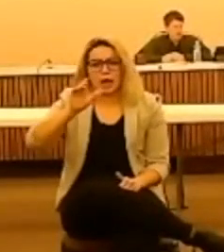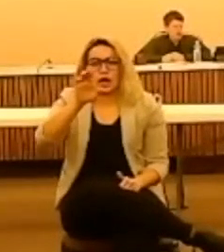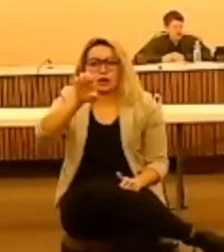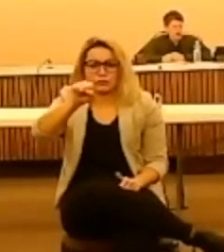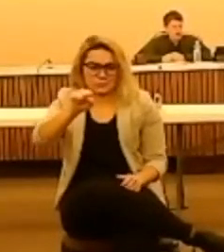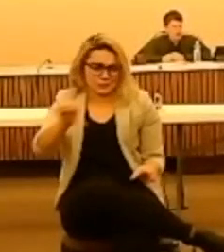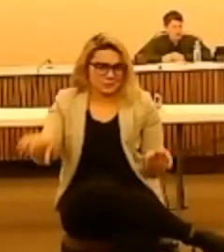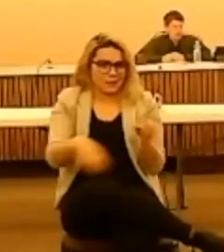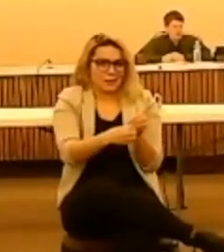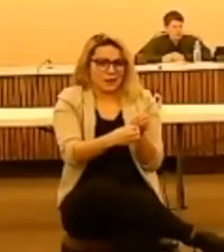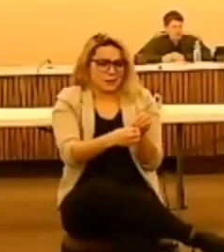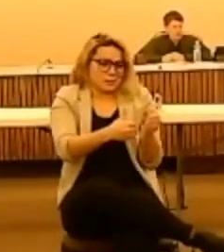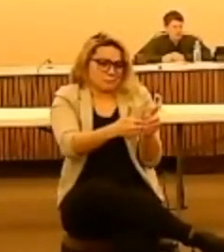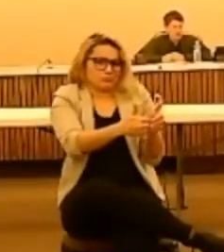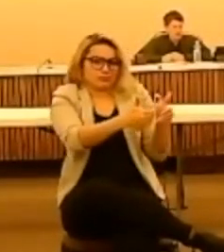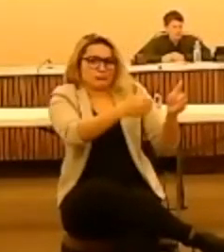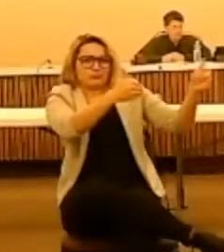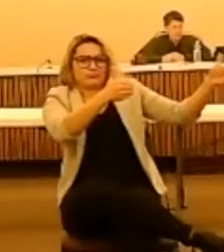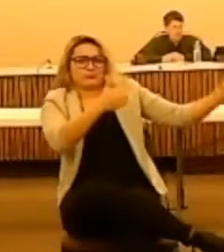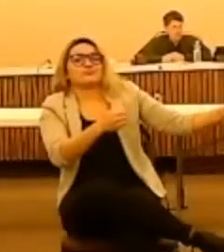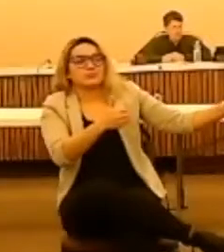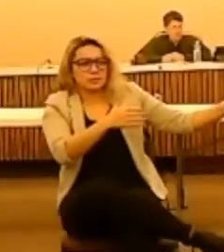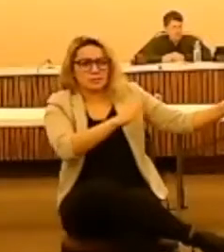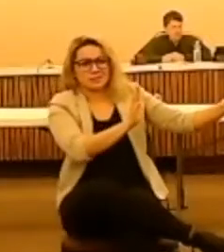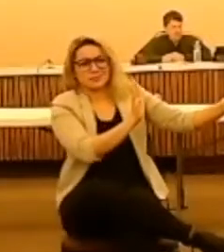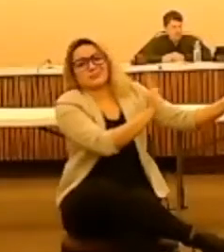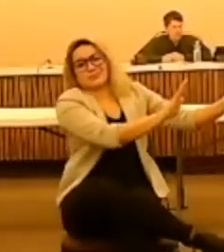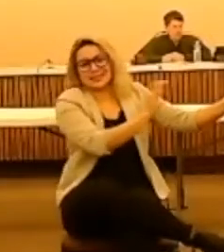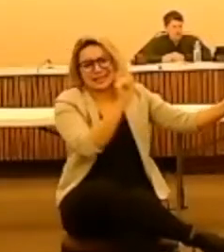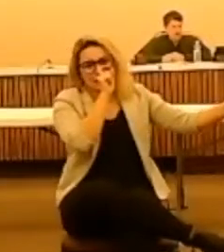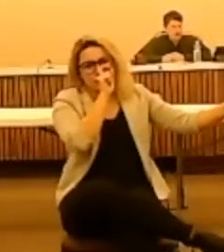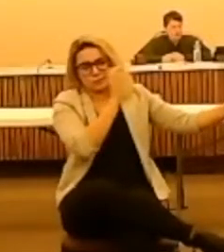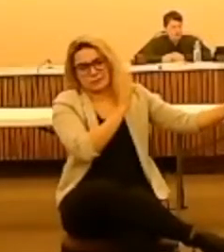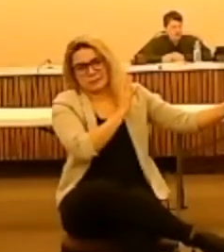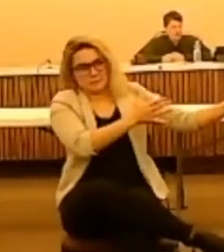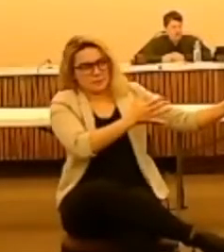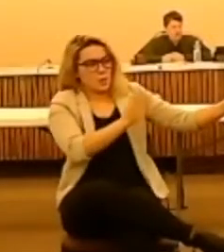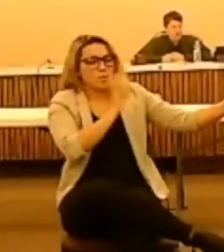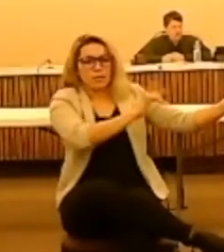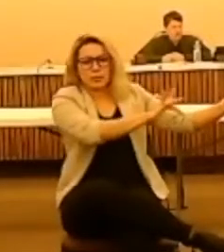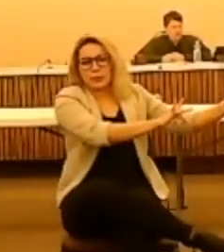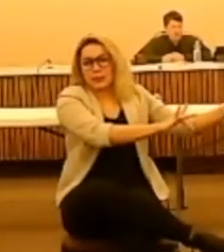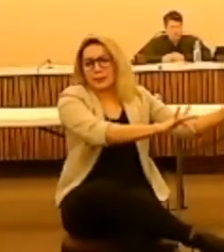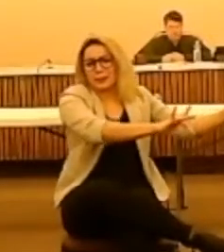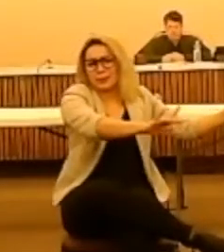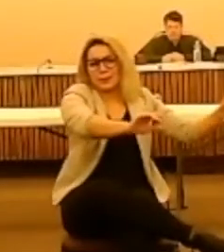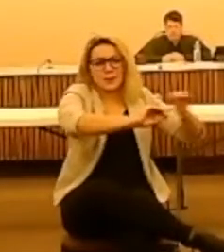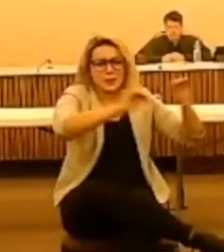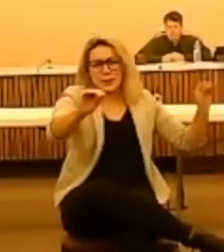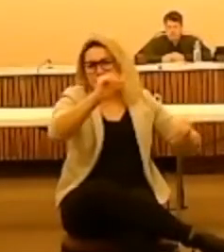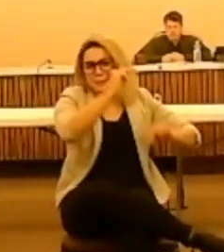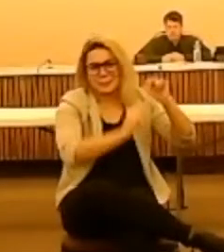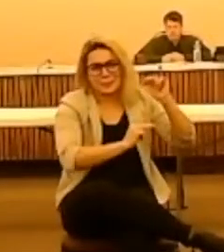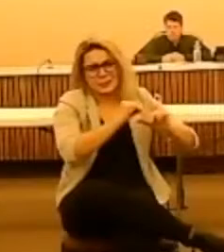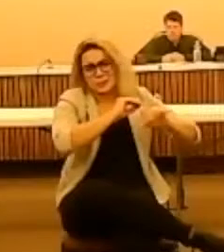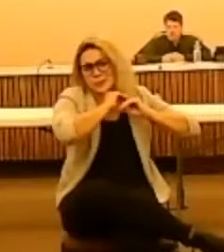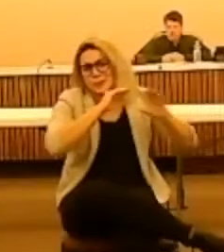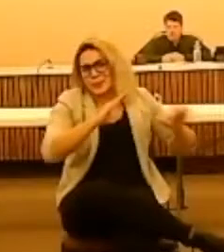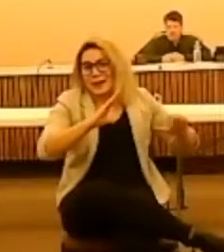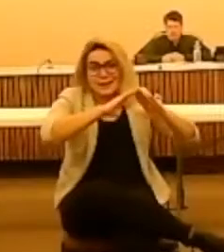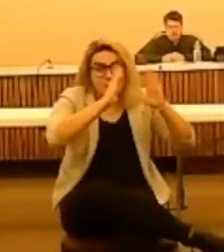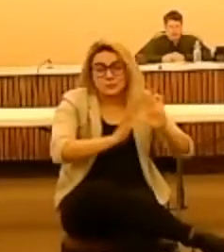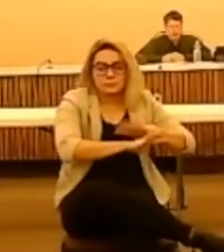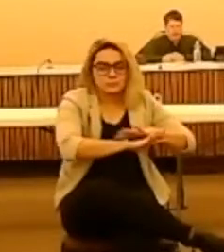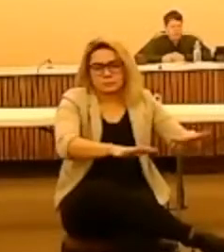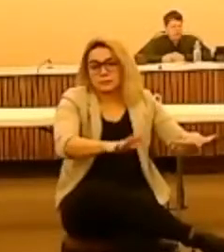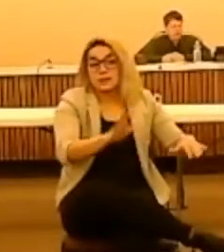to 16 acres of open space that will remain, and it will remain open as long as the school decide. In